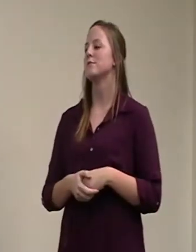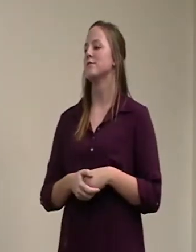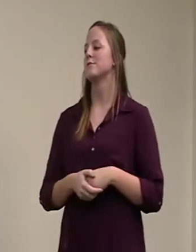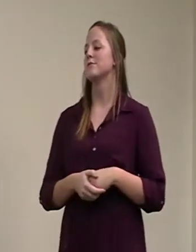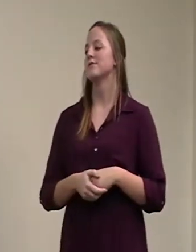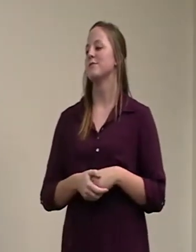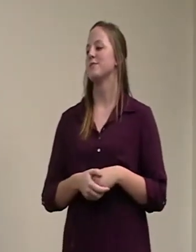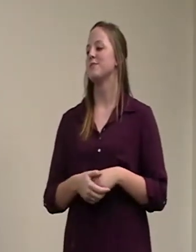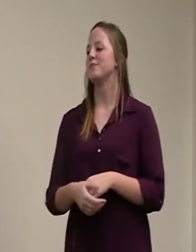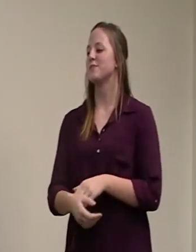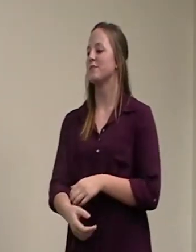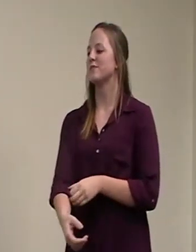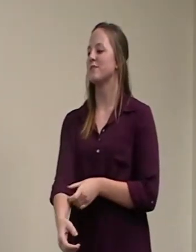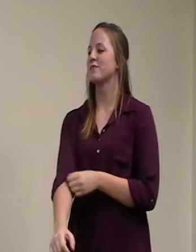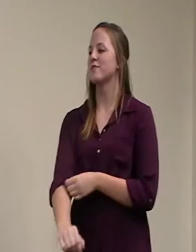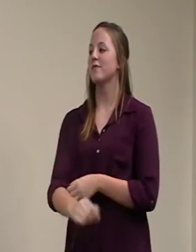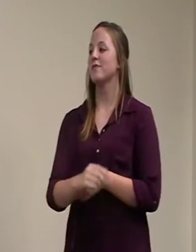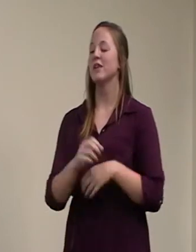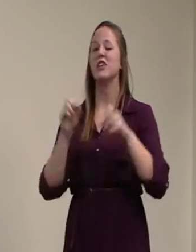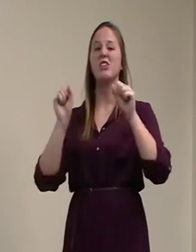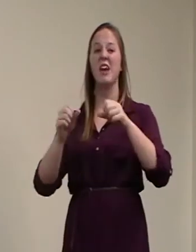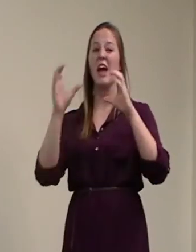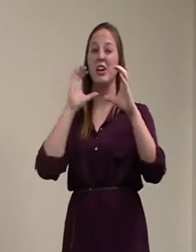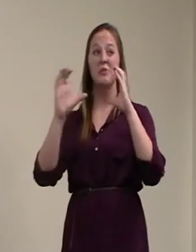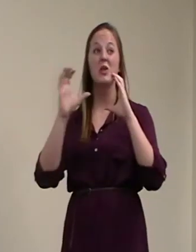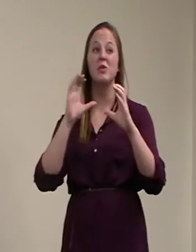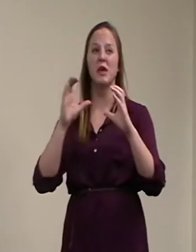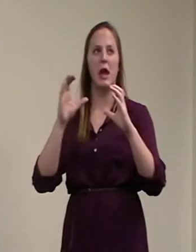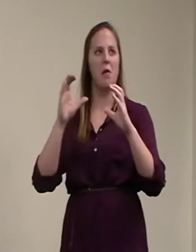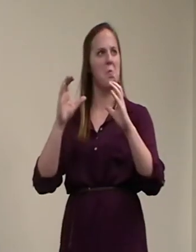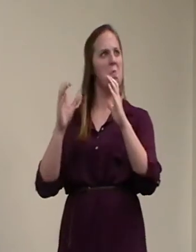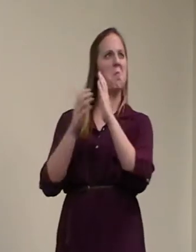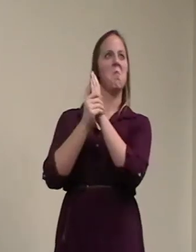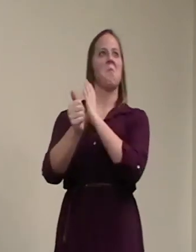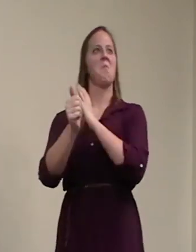You're communicating very well for the amount of hearing loss that you ended up having, so.